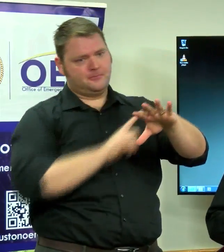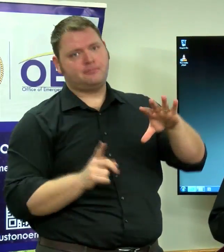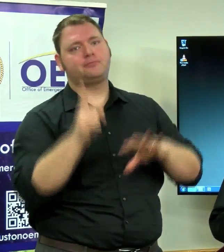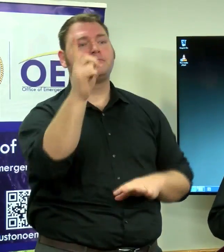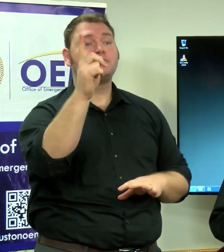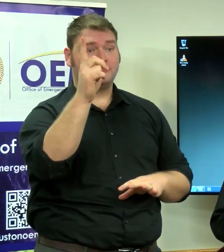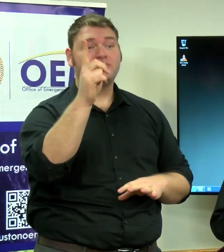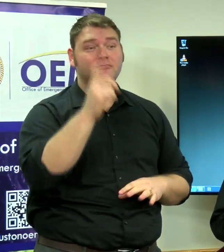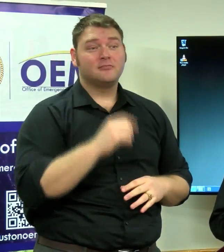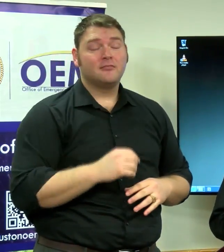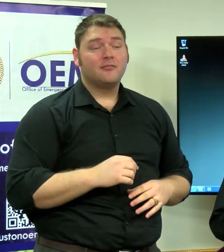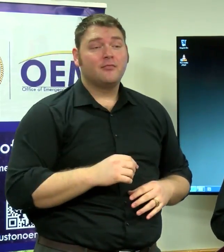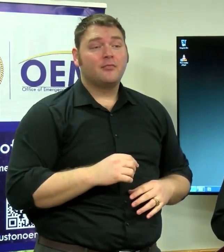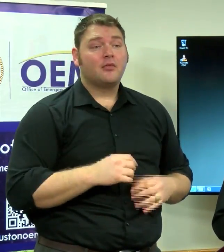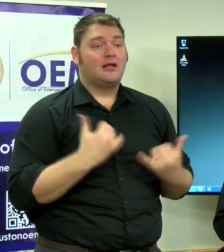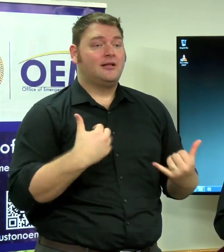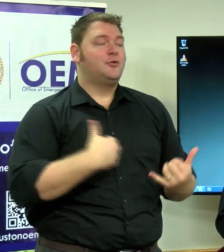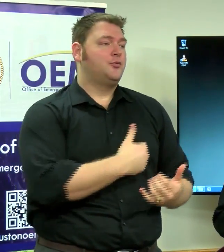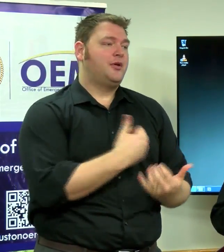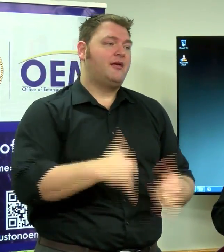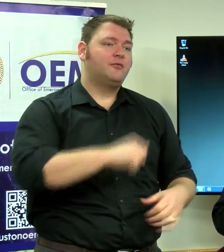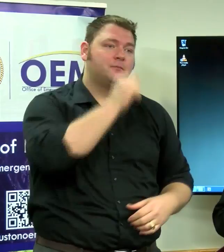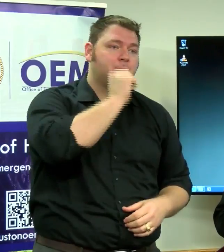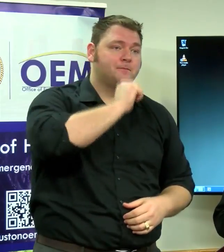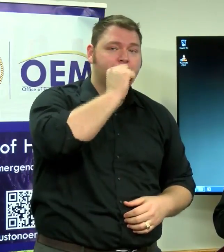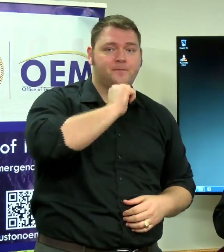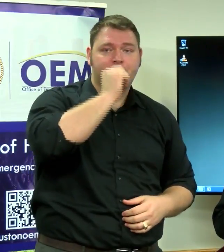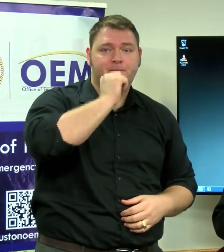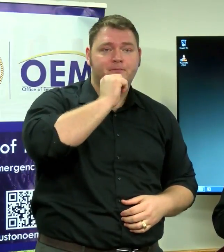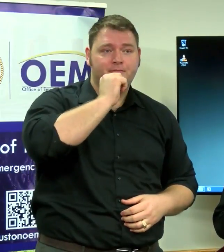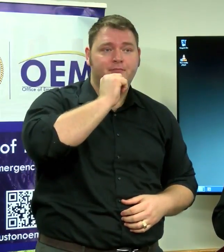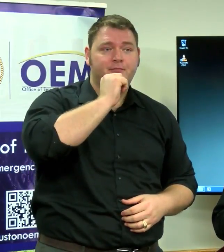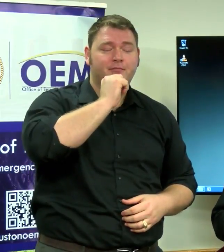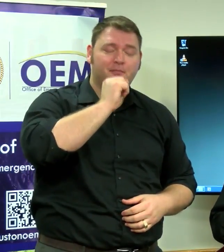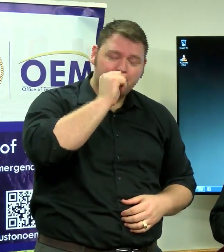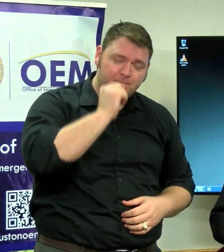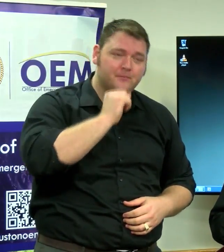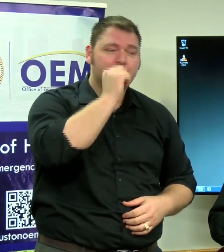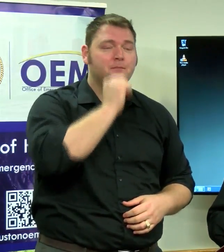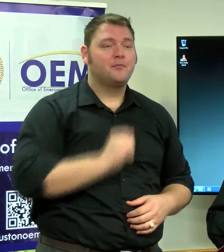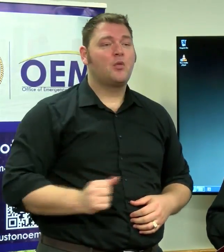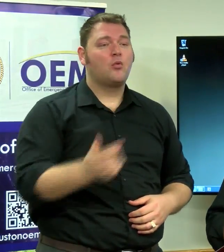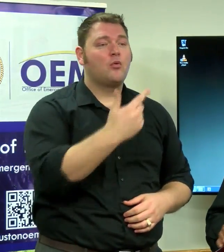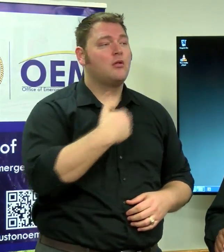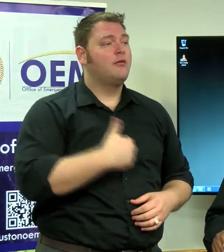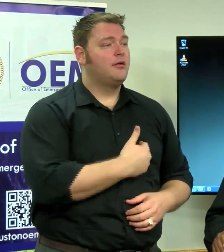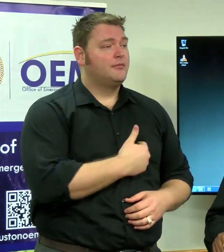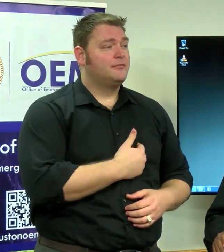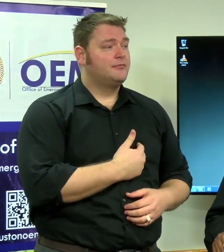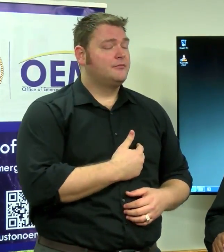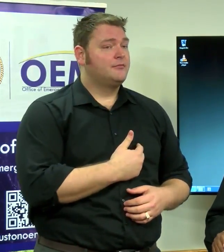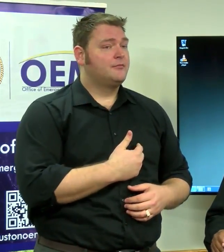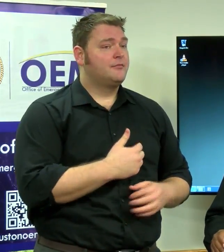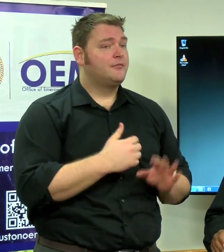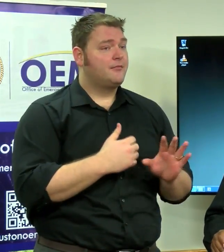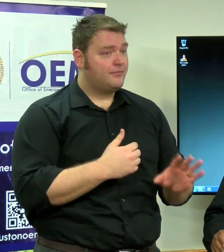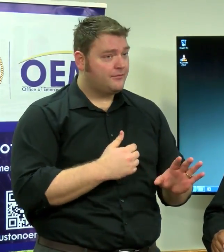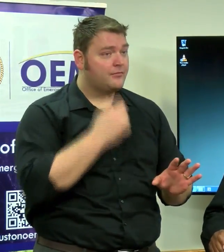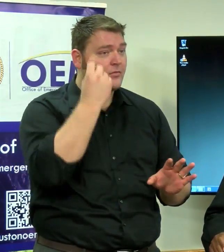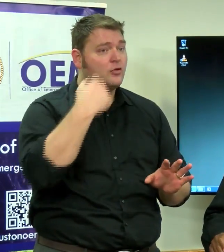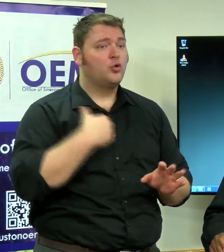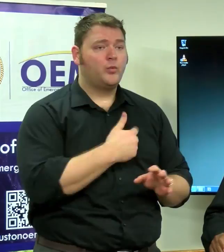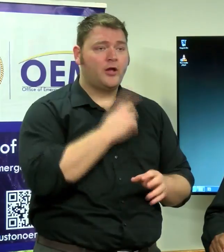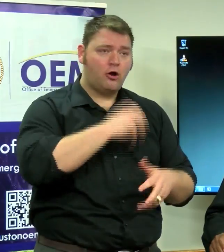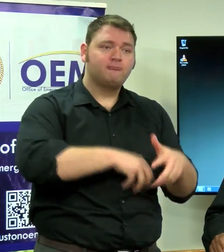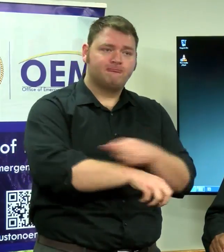so we have to all be patient, okay? We have to all be patient, but we also are very much engaged,